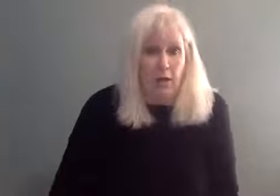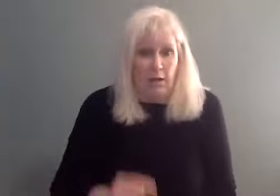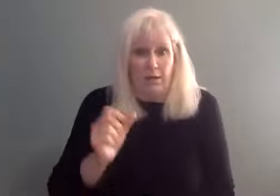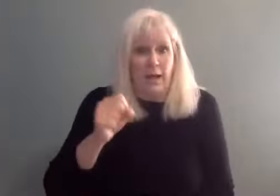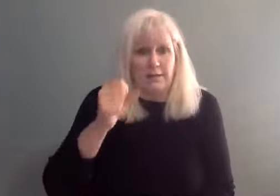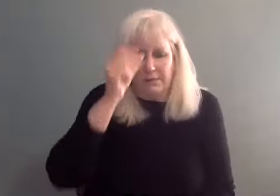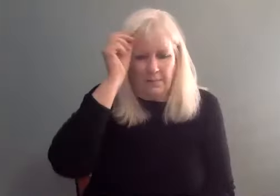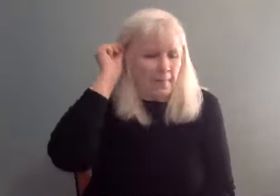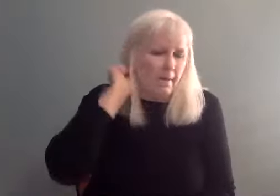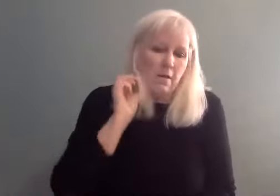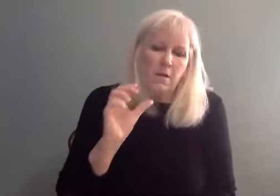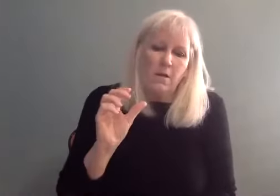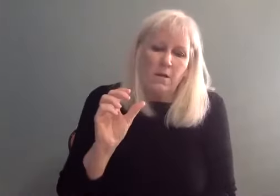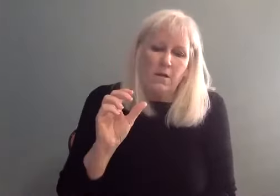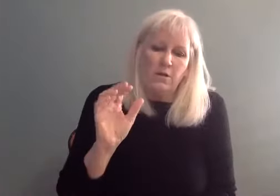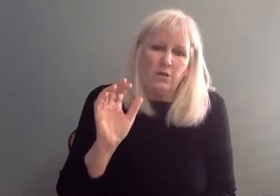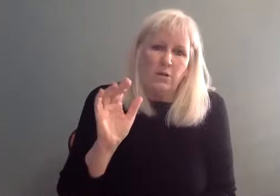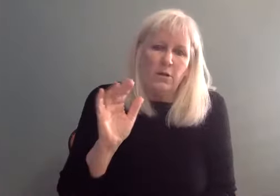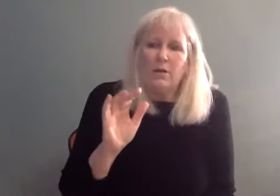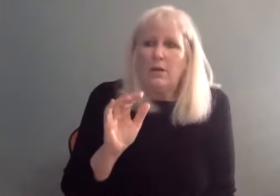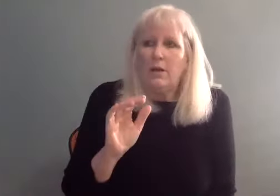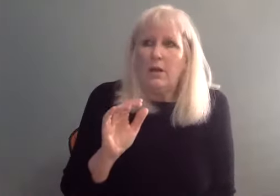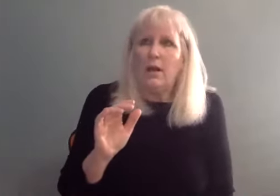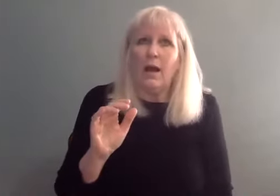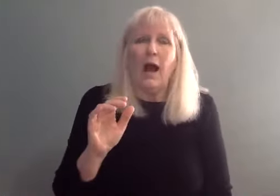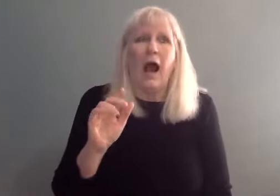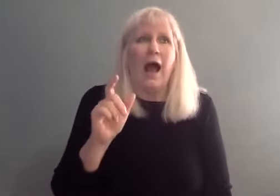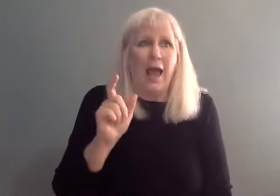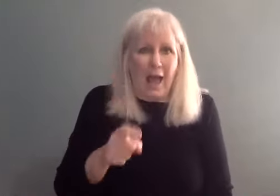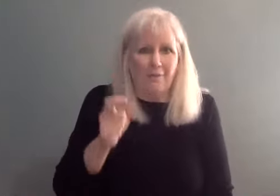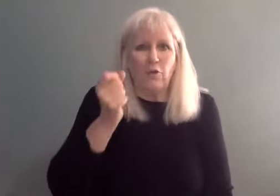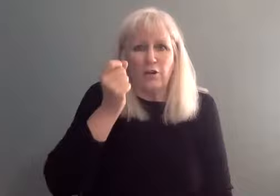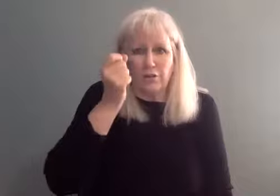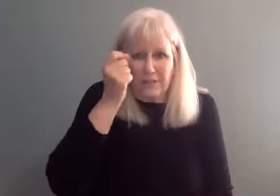this, I have to know that. I have to know that I'm snatching at